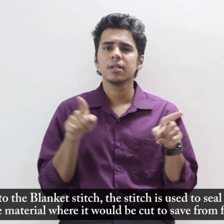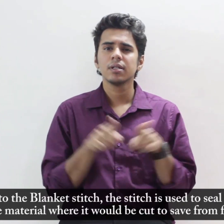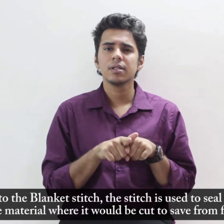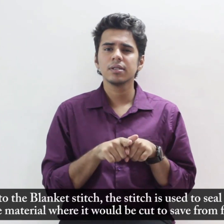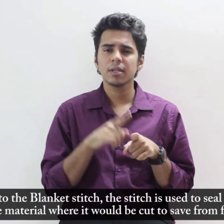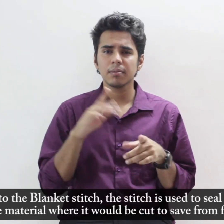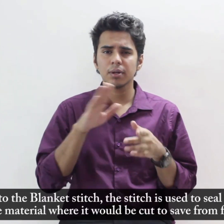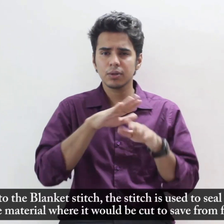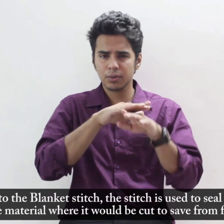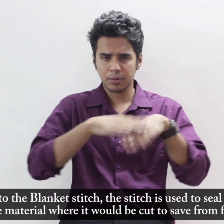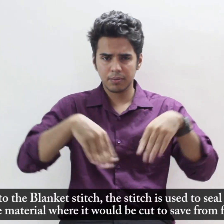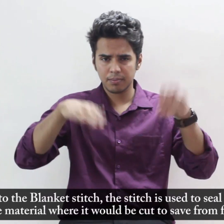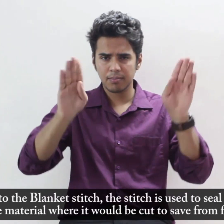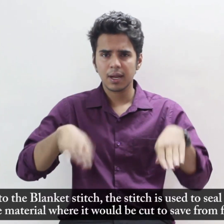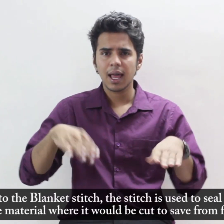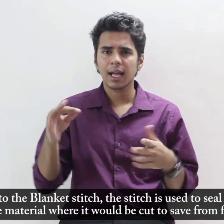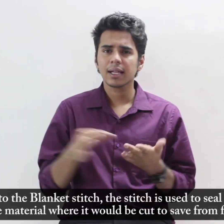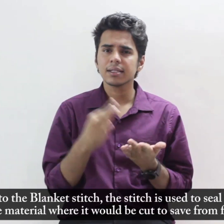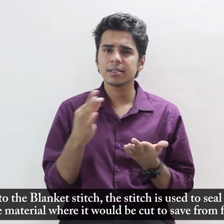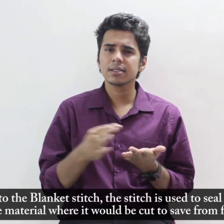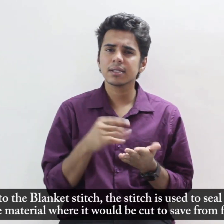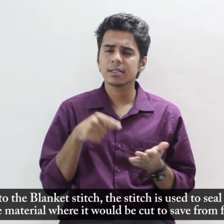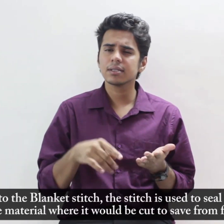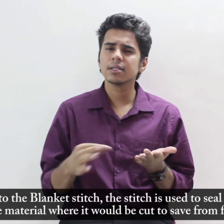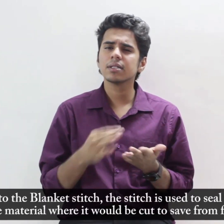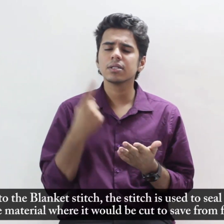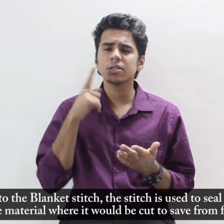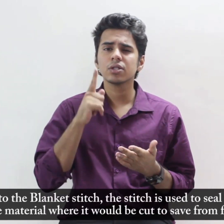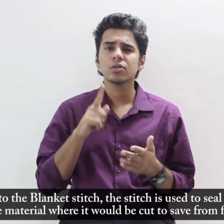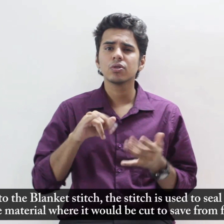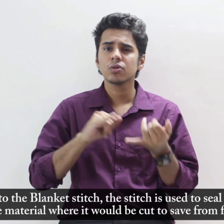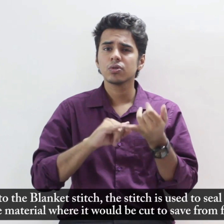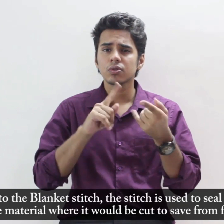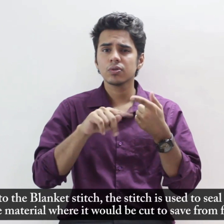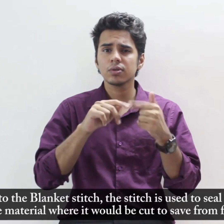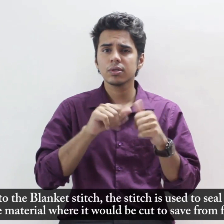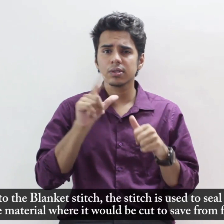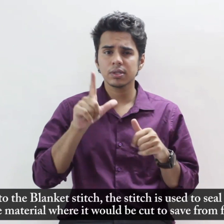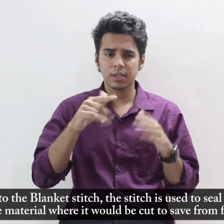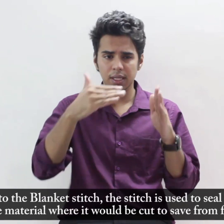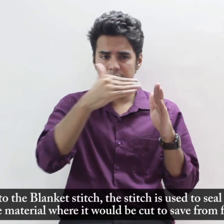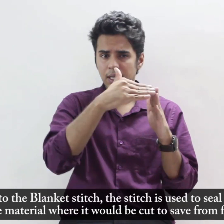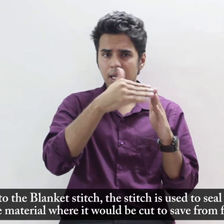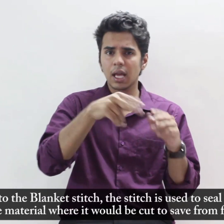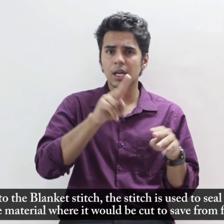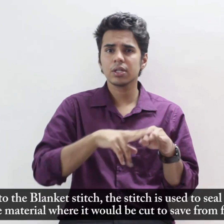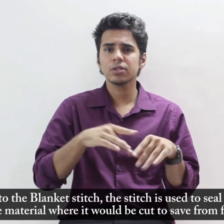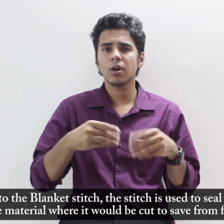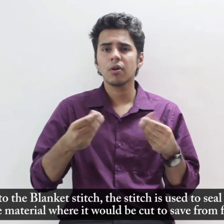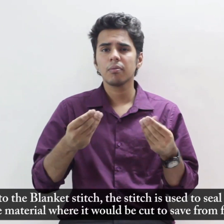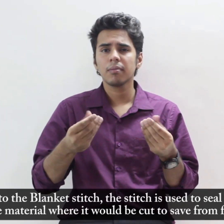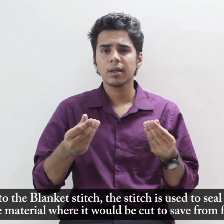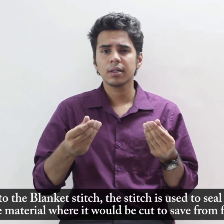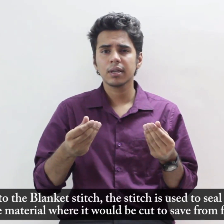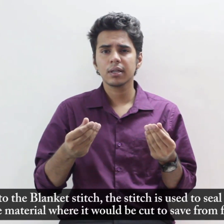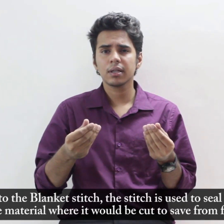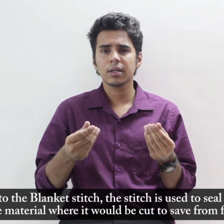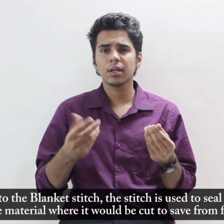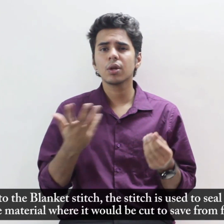Similar to the blanket stitch, the stitch is used to seal the edges of the material where it would be cut to save from